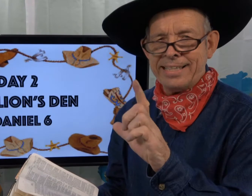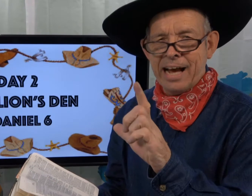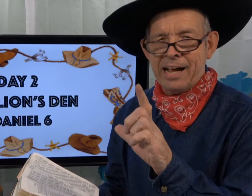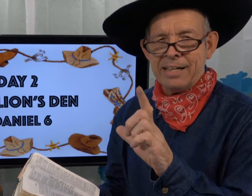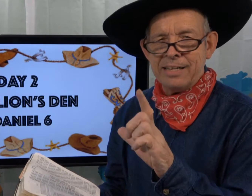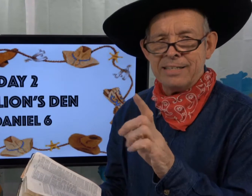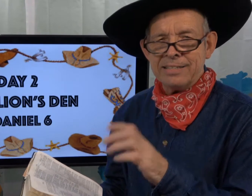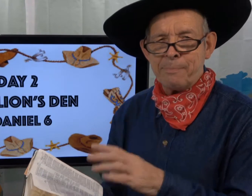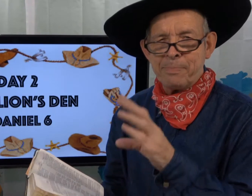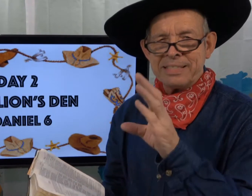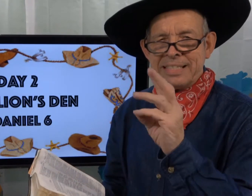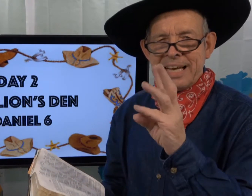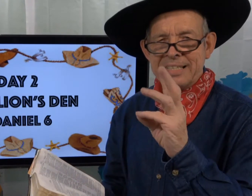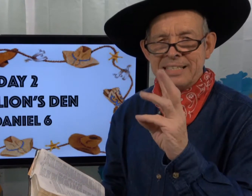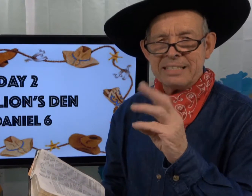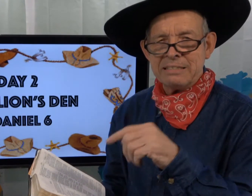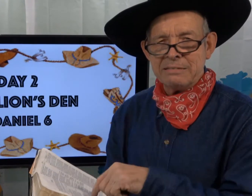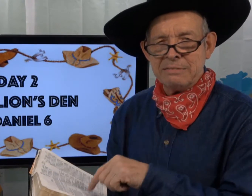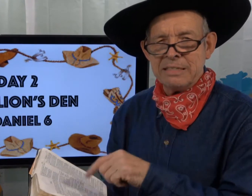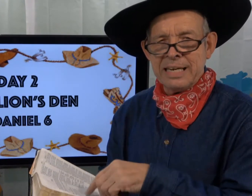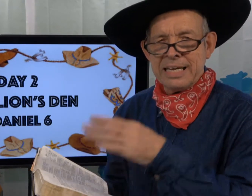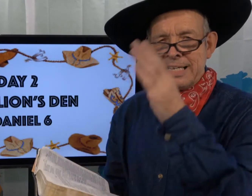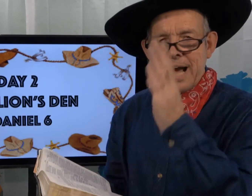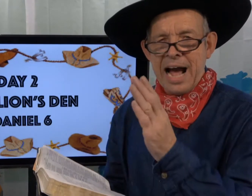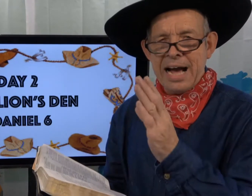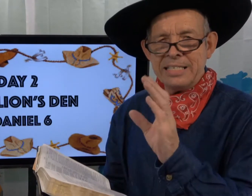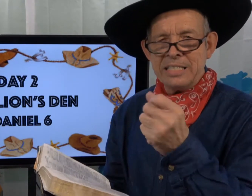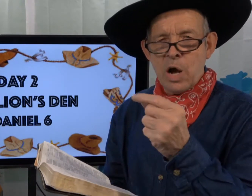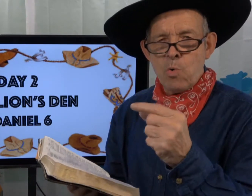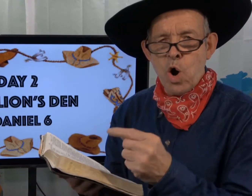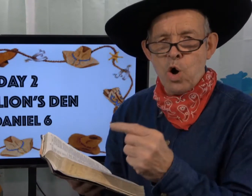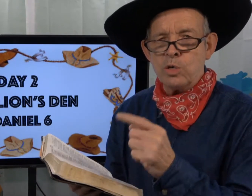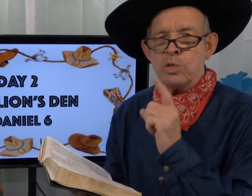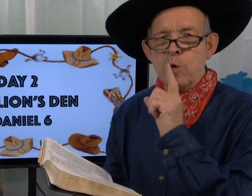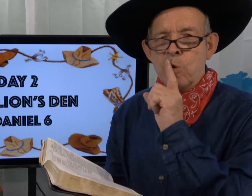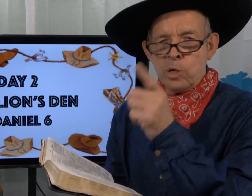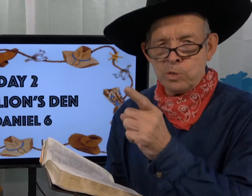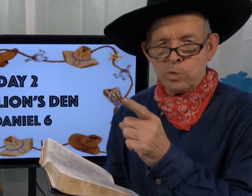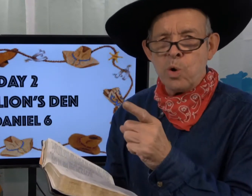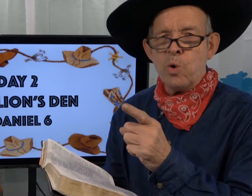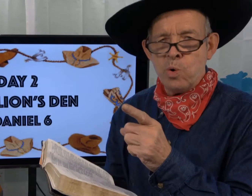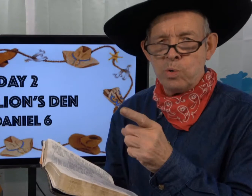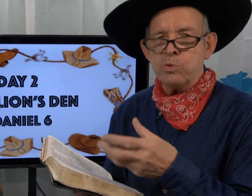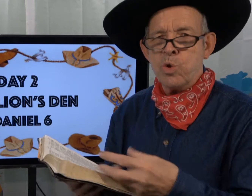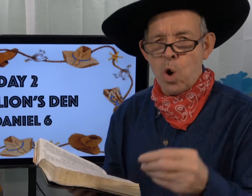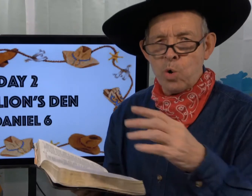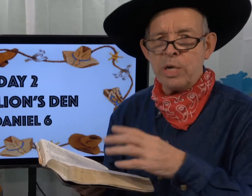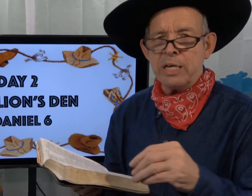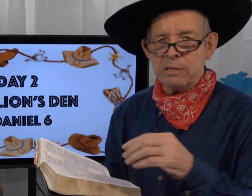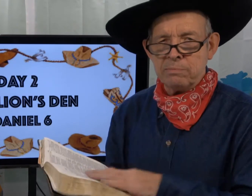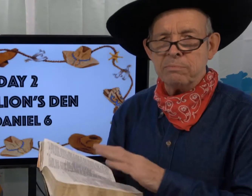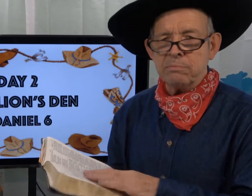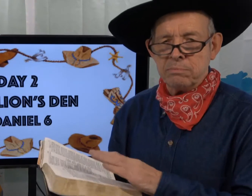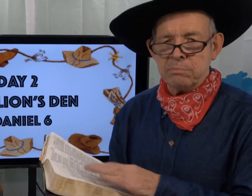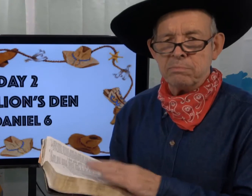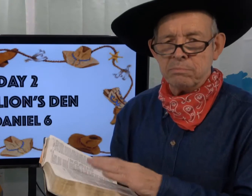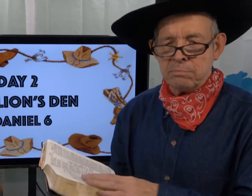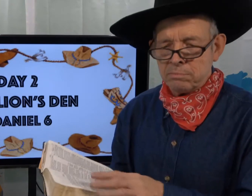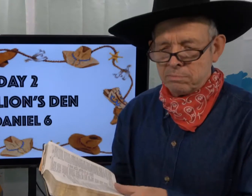Daniel chapter 6. God's word. True story.